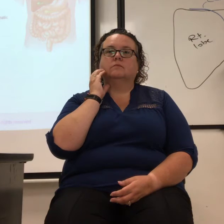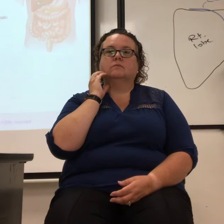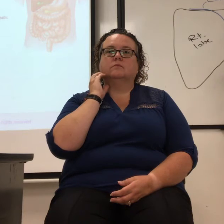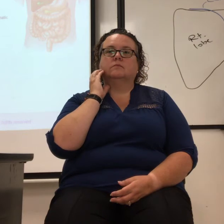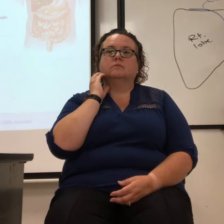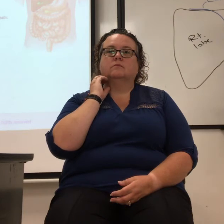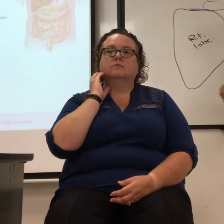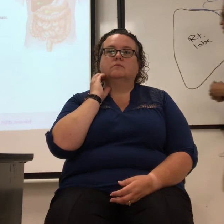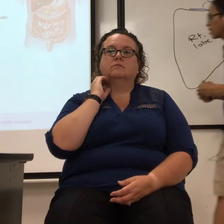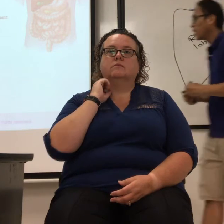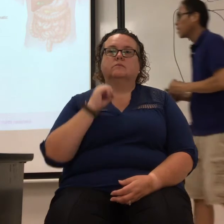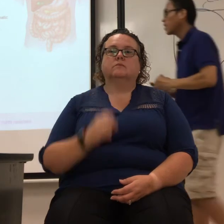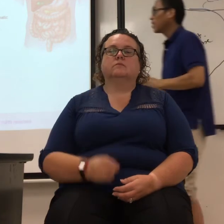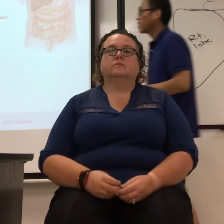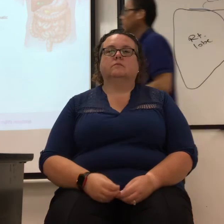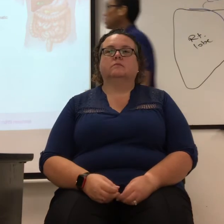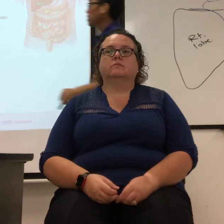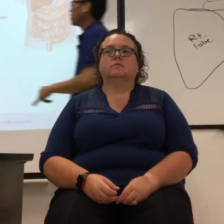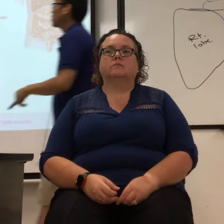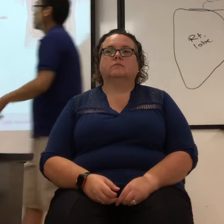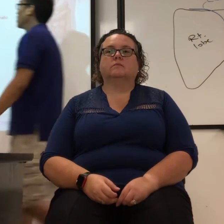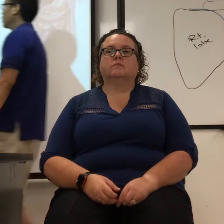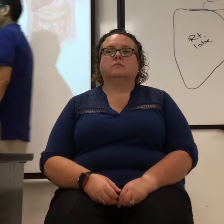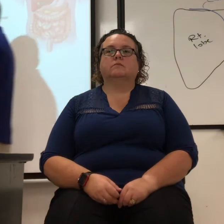inside of it.